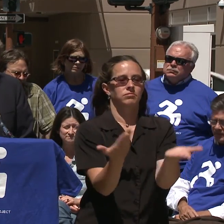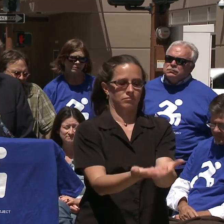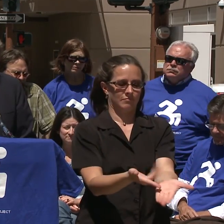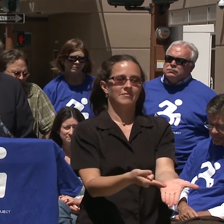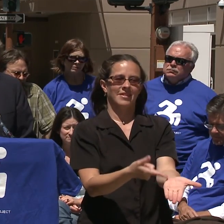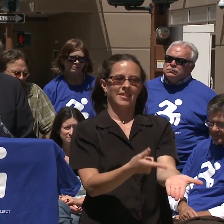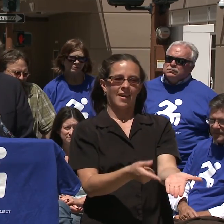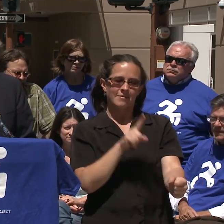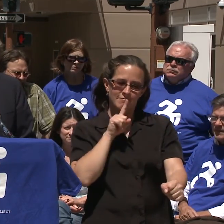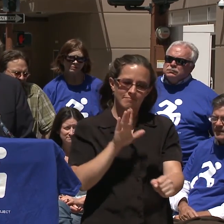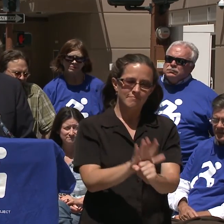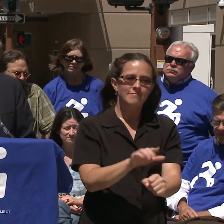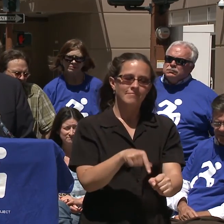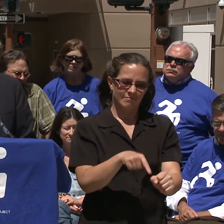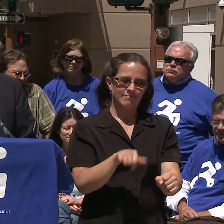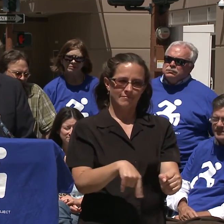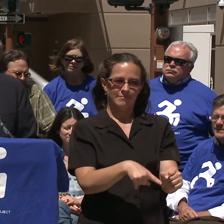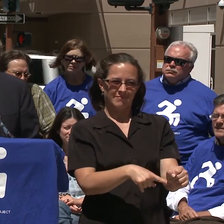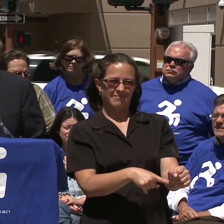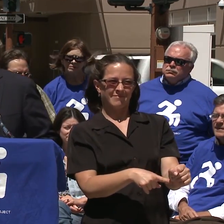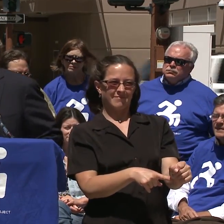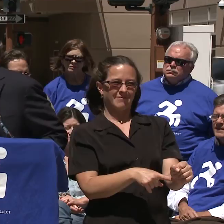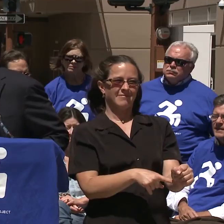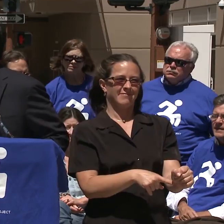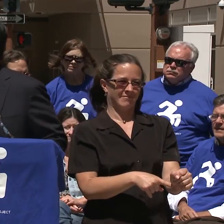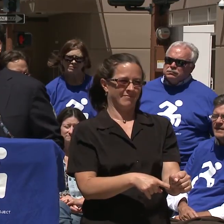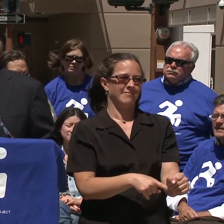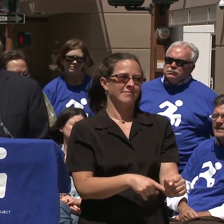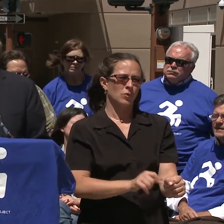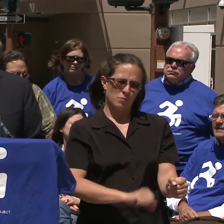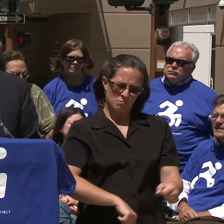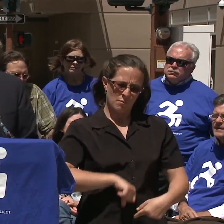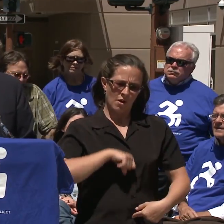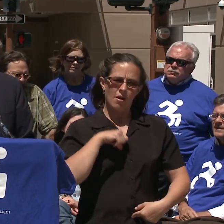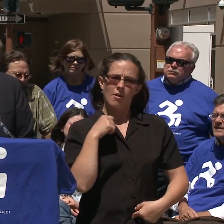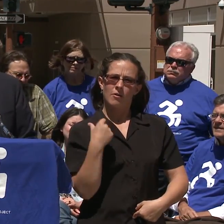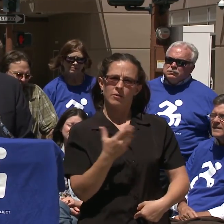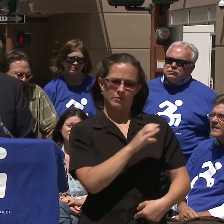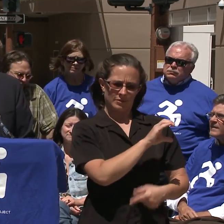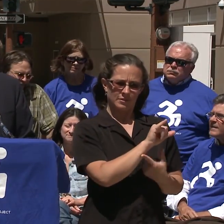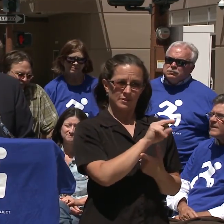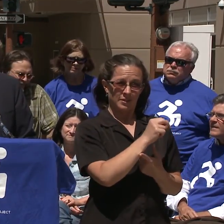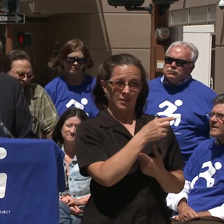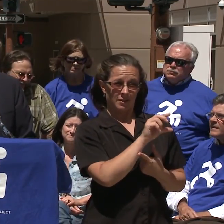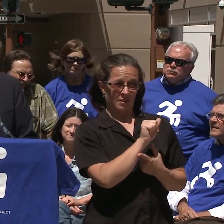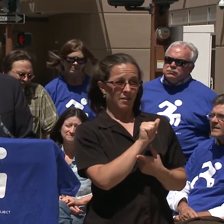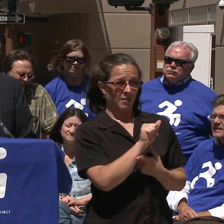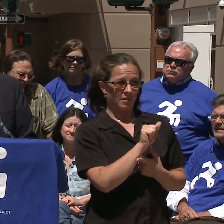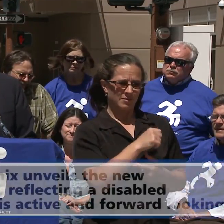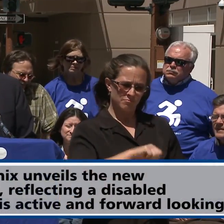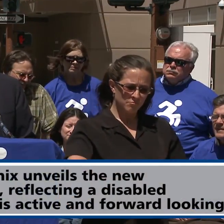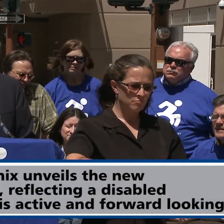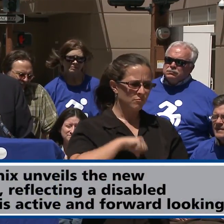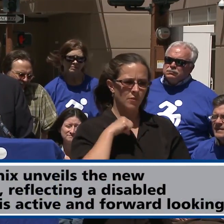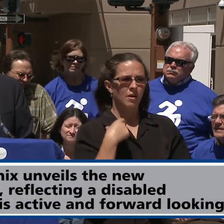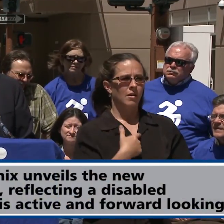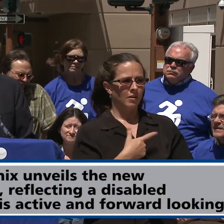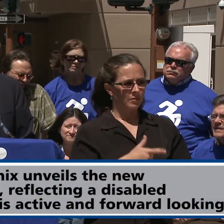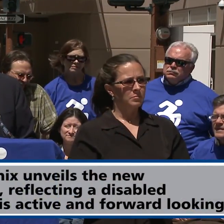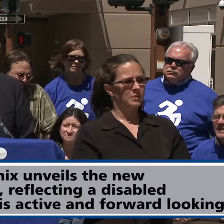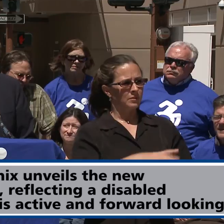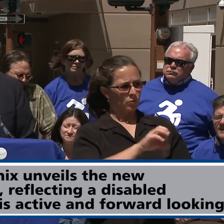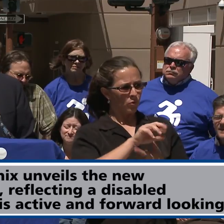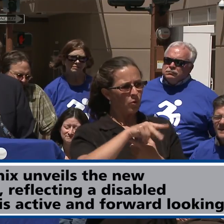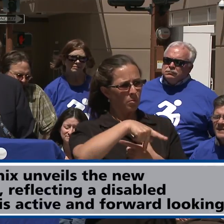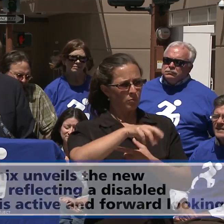Cigna is proud to be a corporate citizen of the City of Phoenix, and on behalf of the 3,000 employees